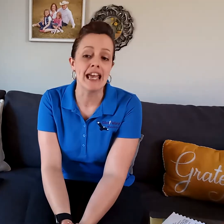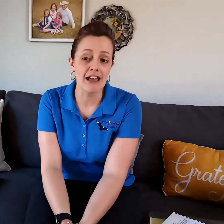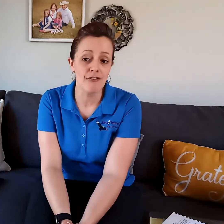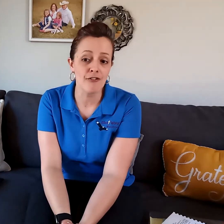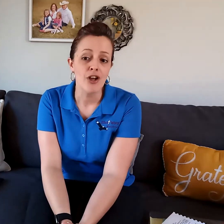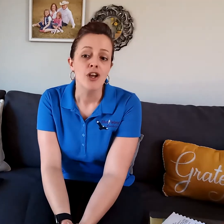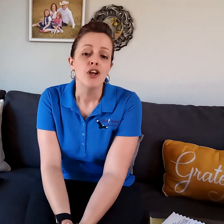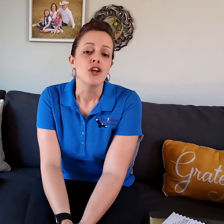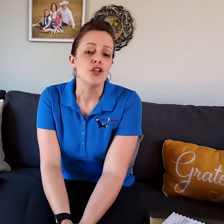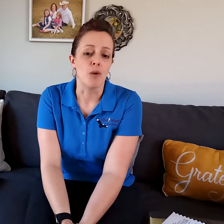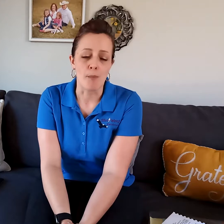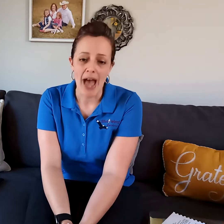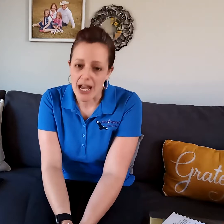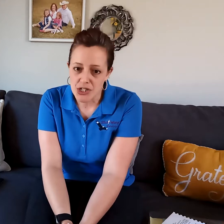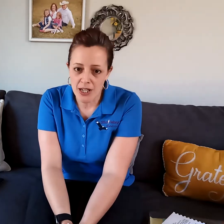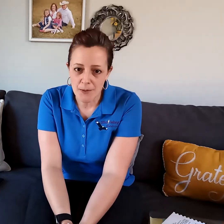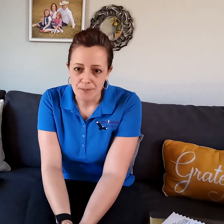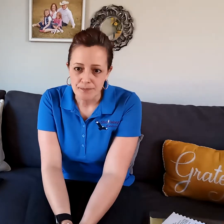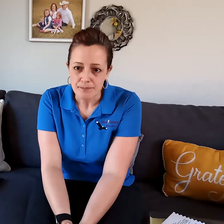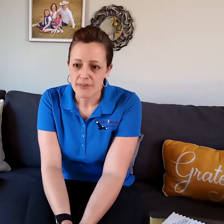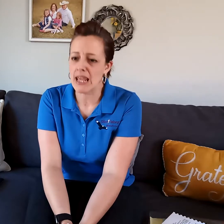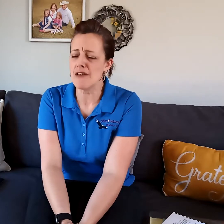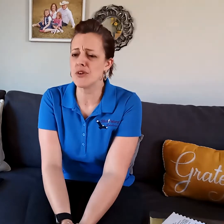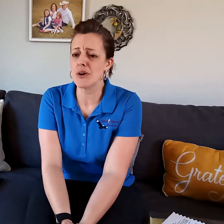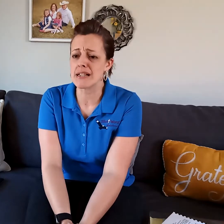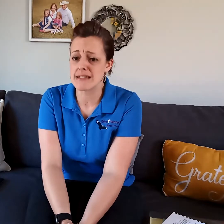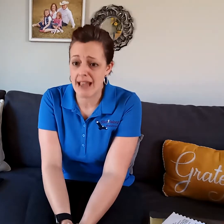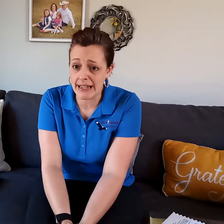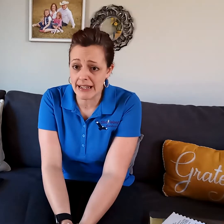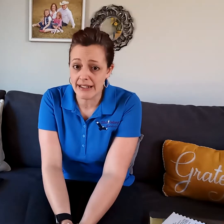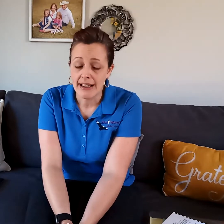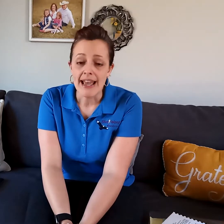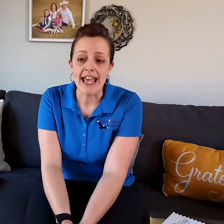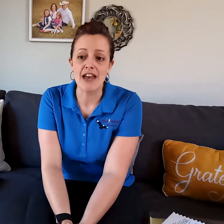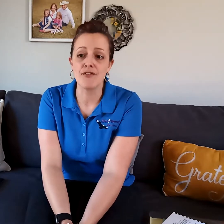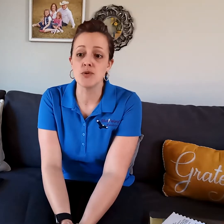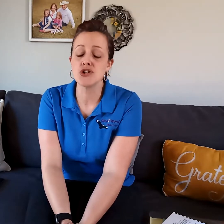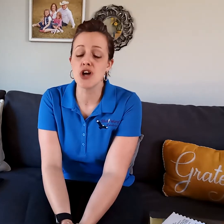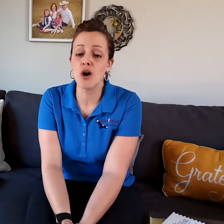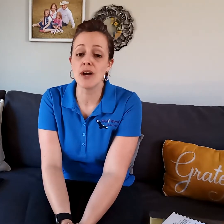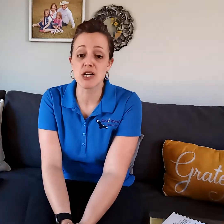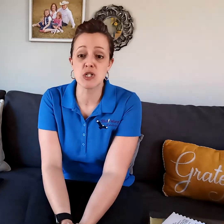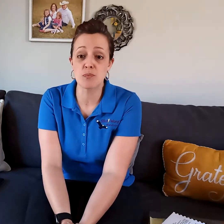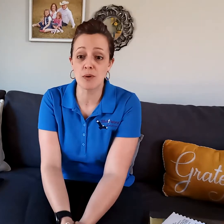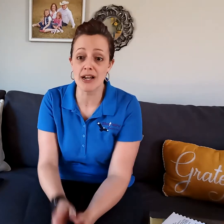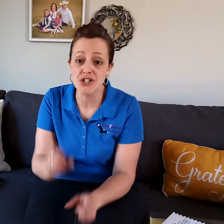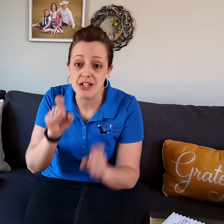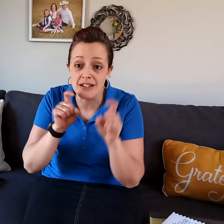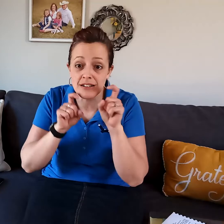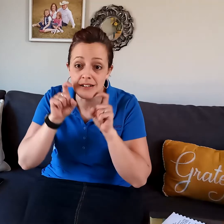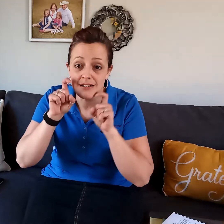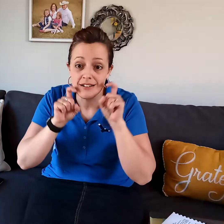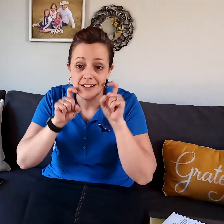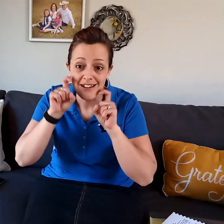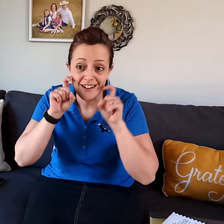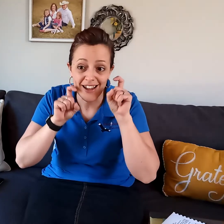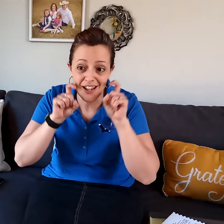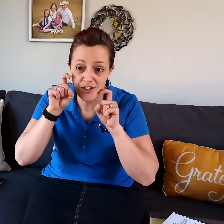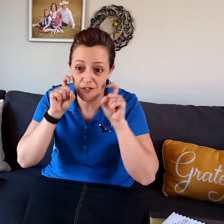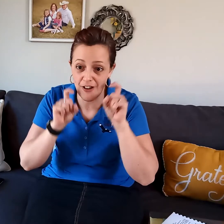If you are passionate, if you're excited, if you show expression in your